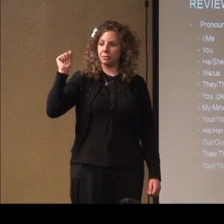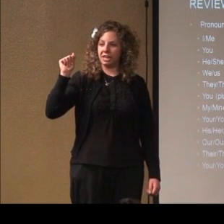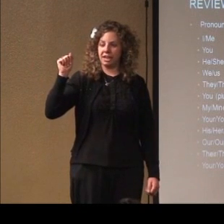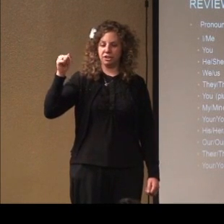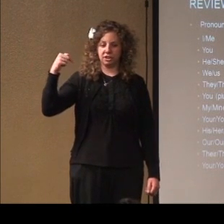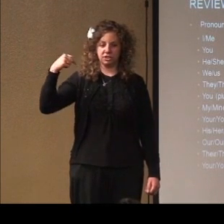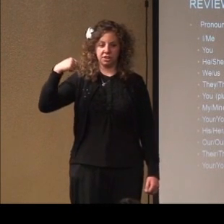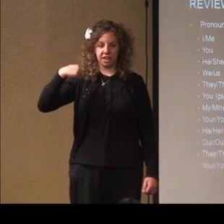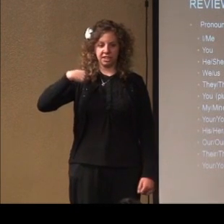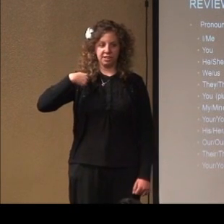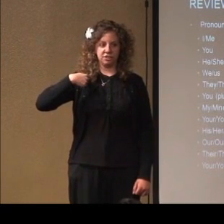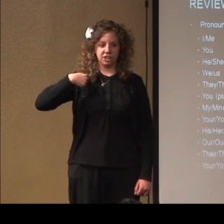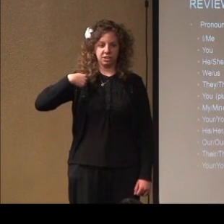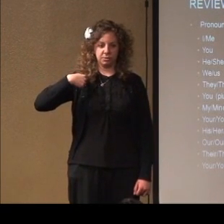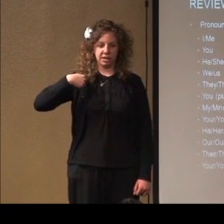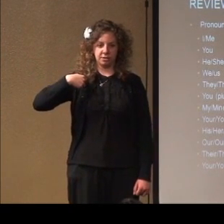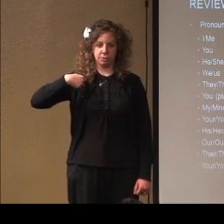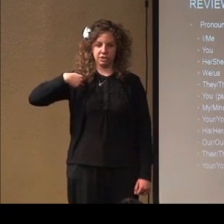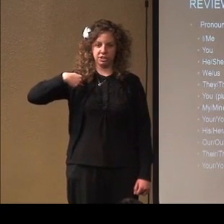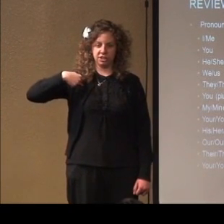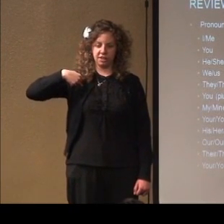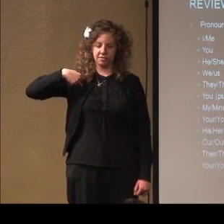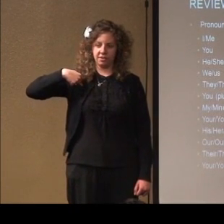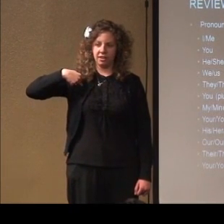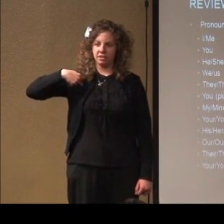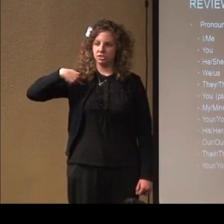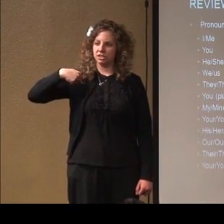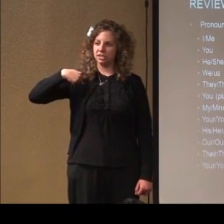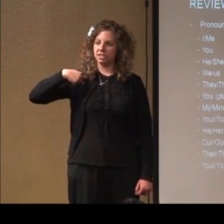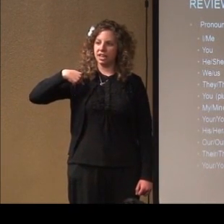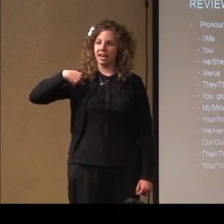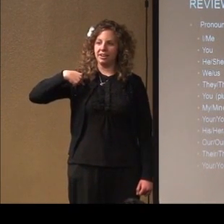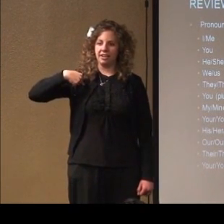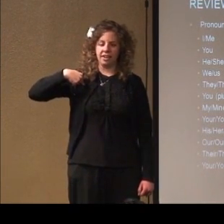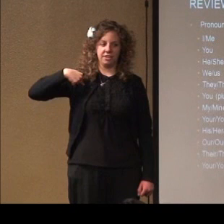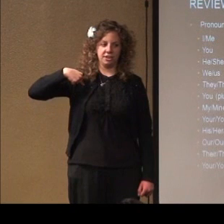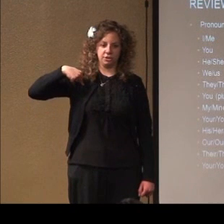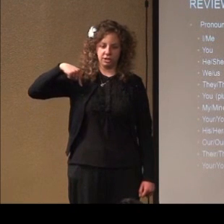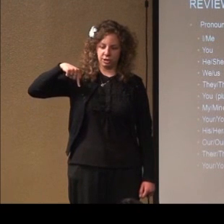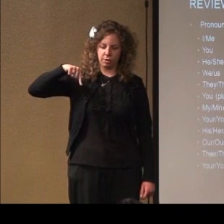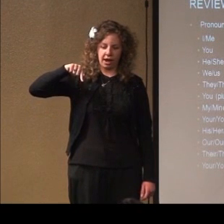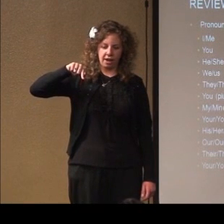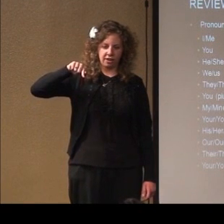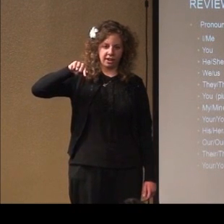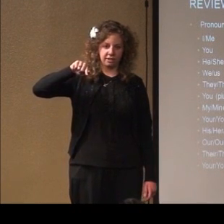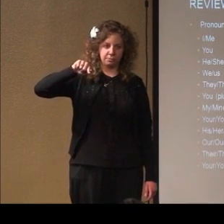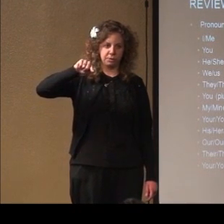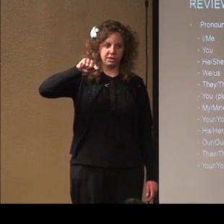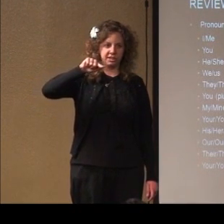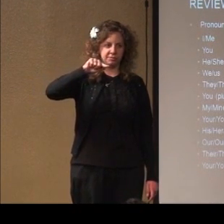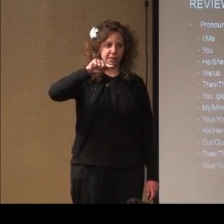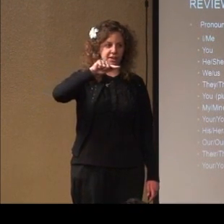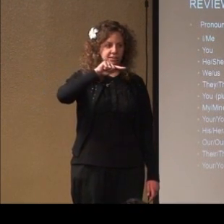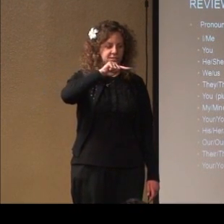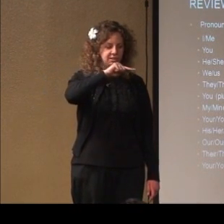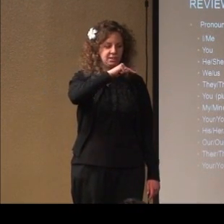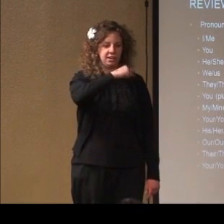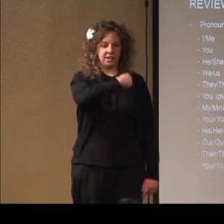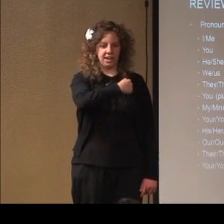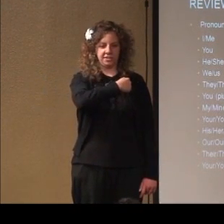dominant hand, you're going to start on that side of your chest, right here, and point to yourself, just to the side, and then you're going to go out, kind of like you're pointing to everybody else, and